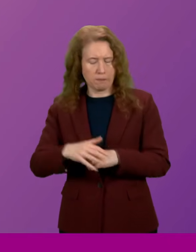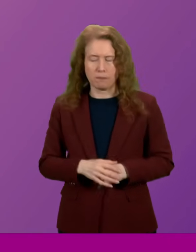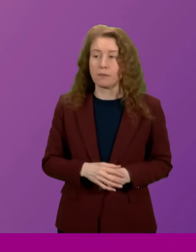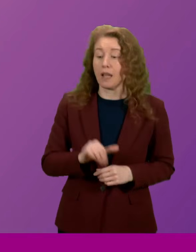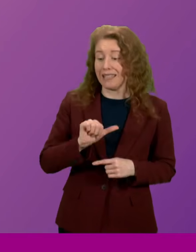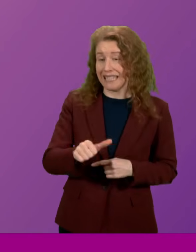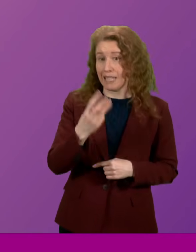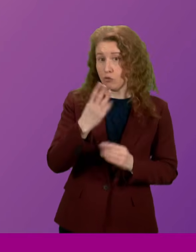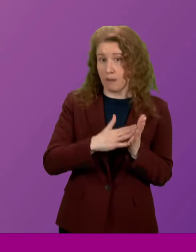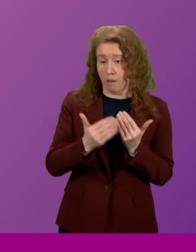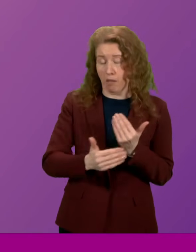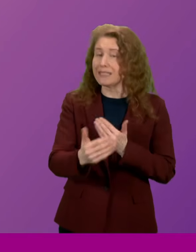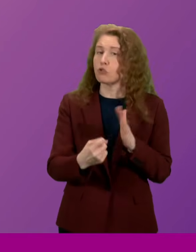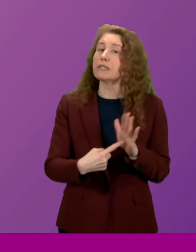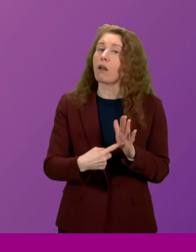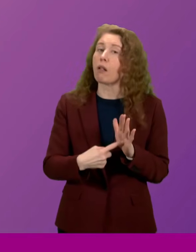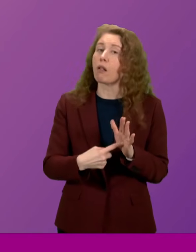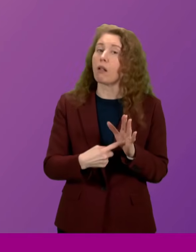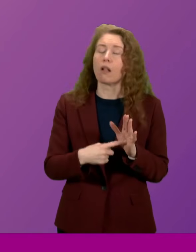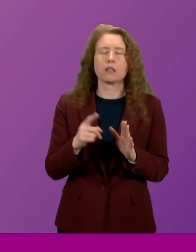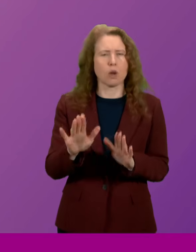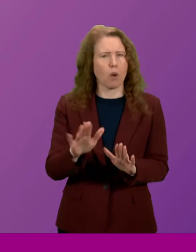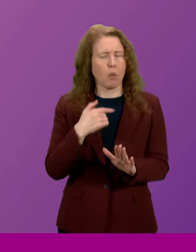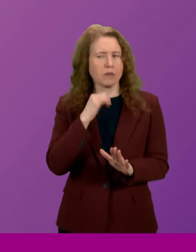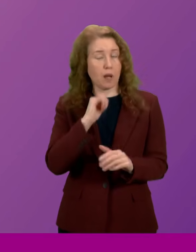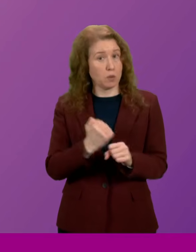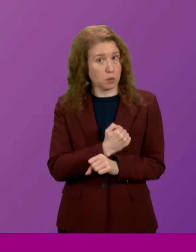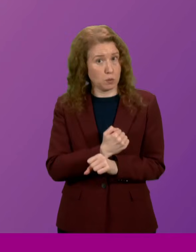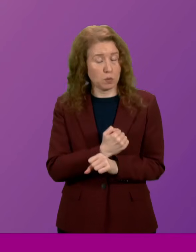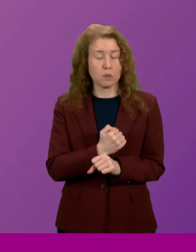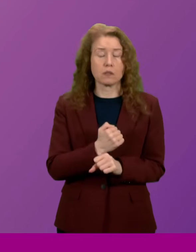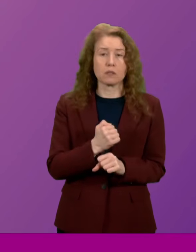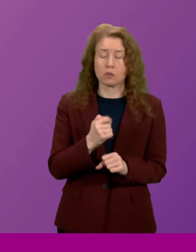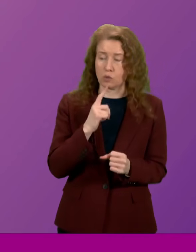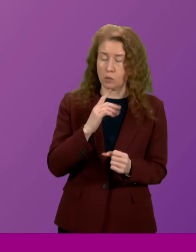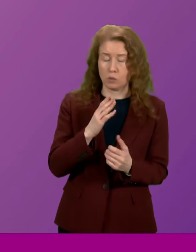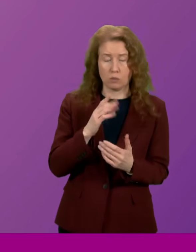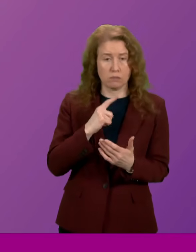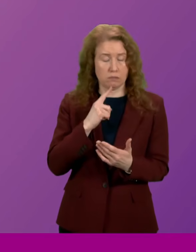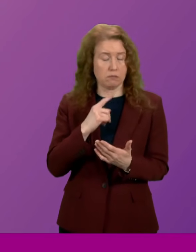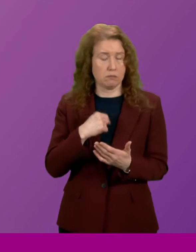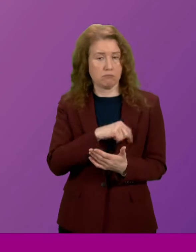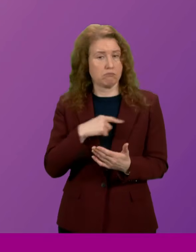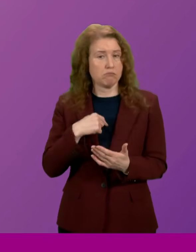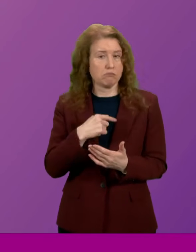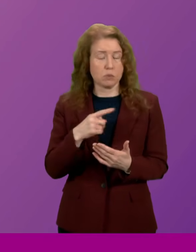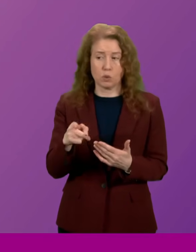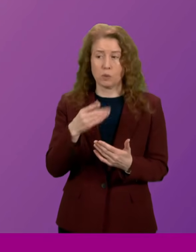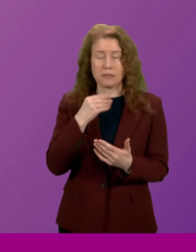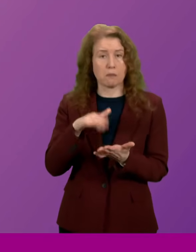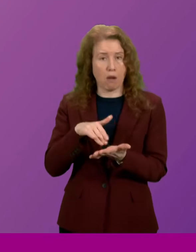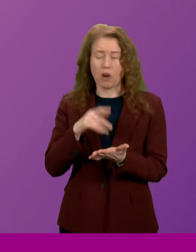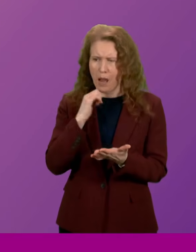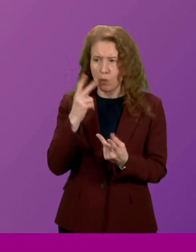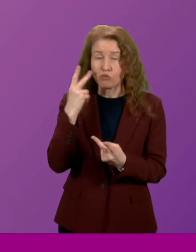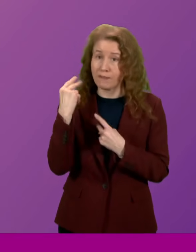next 3 months will be critical in that endeavour. So what I will undertake to Mr Mara is that I will review this